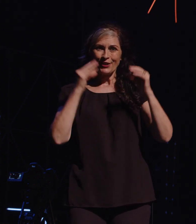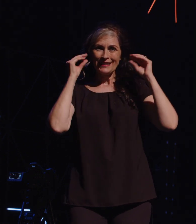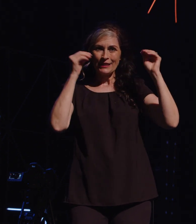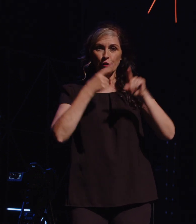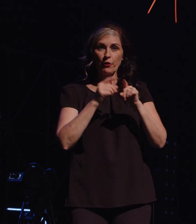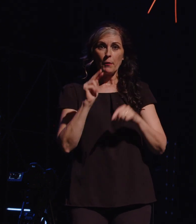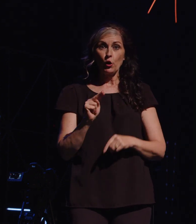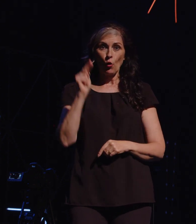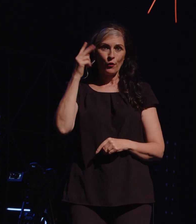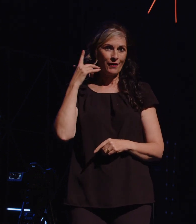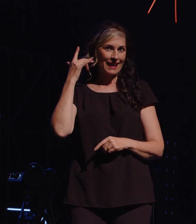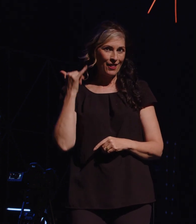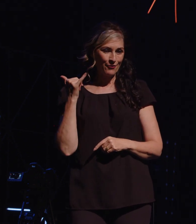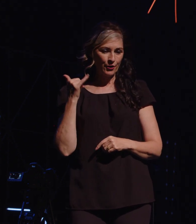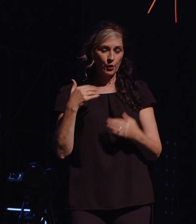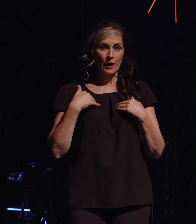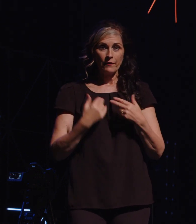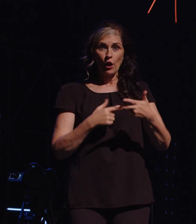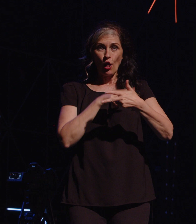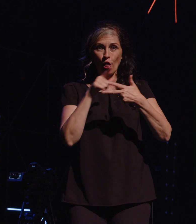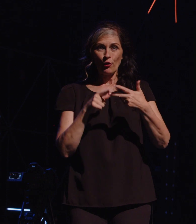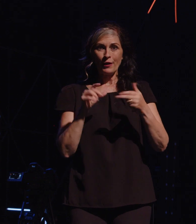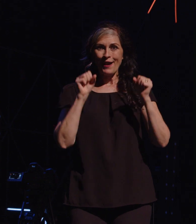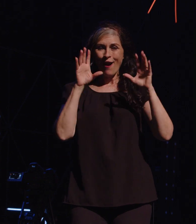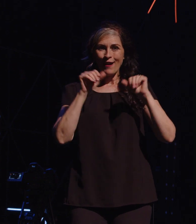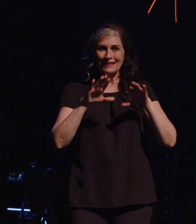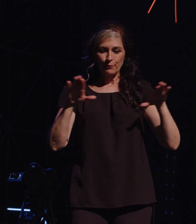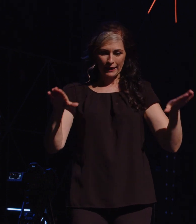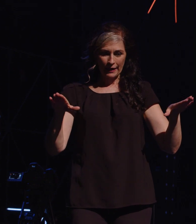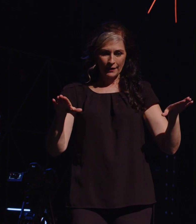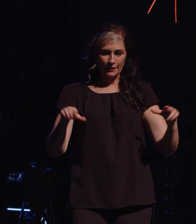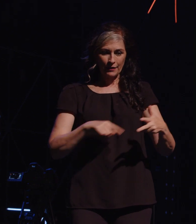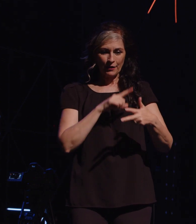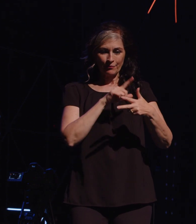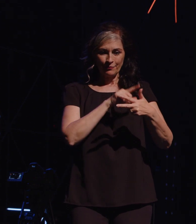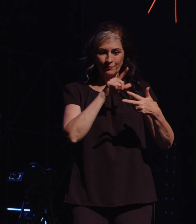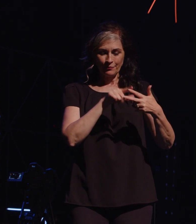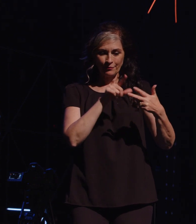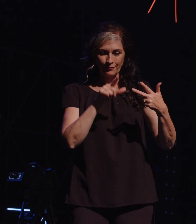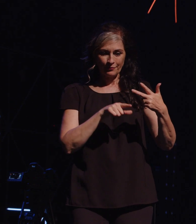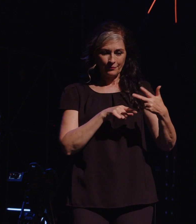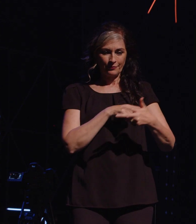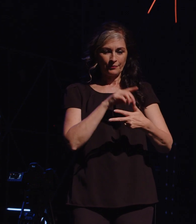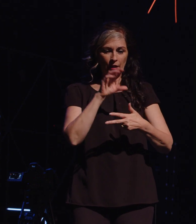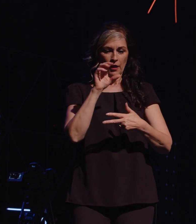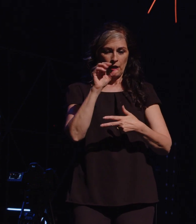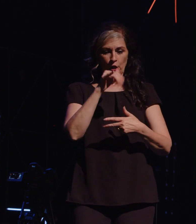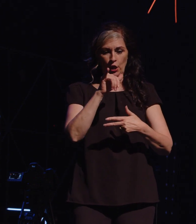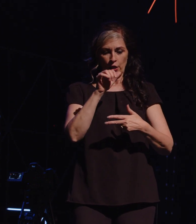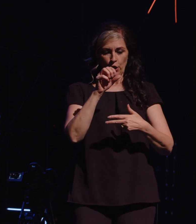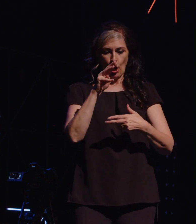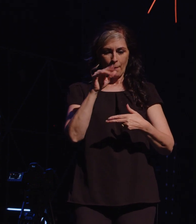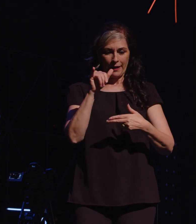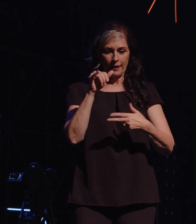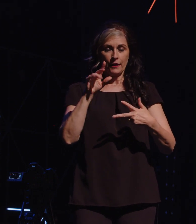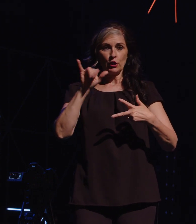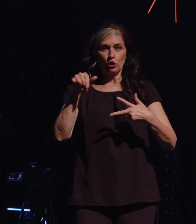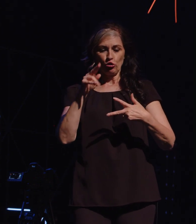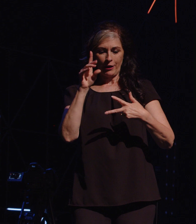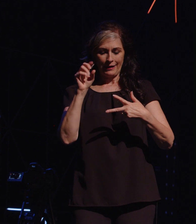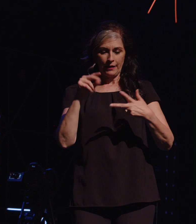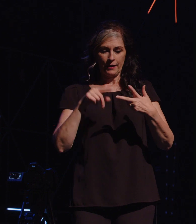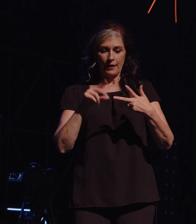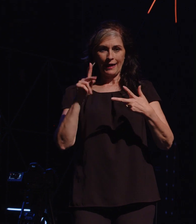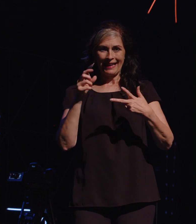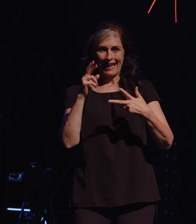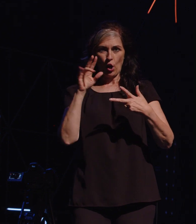Northern California. We have three awesome kids. Yami is 10, Jaden is 8, and Kara is 4.